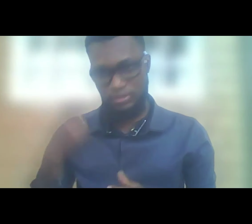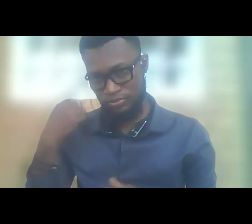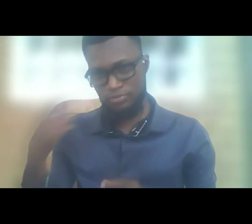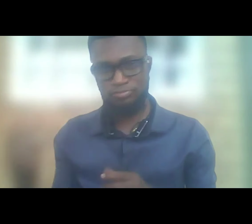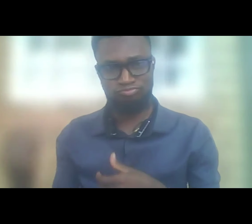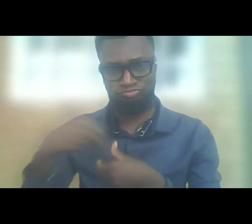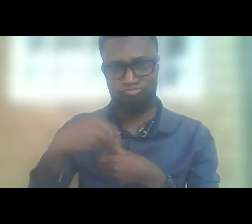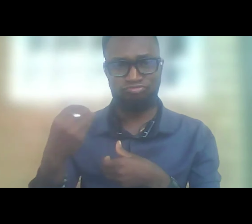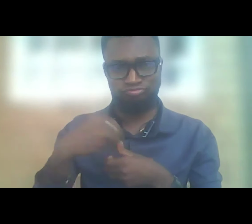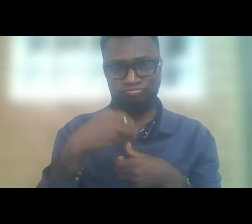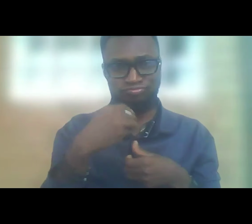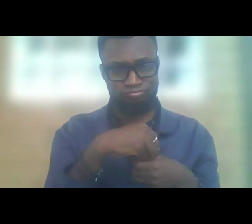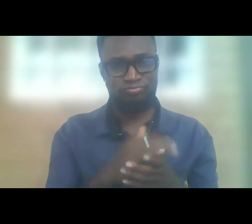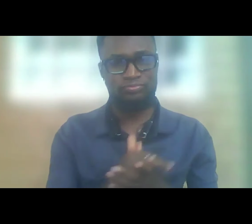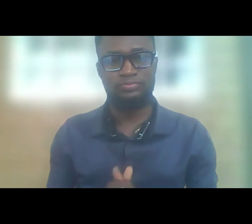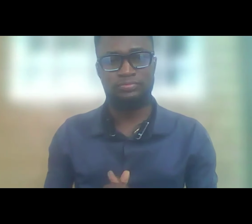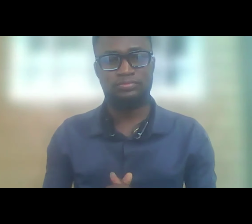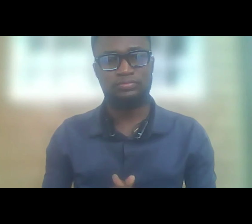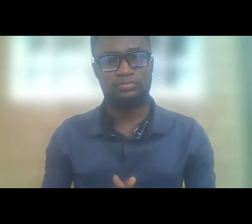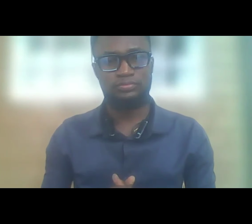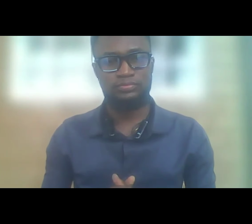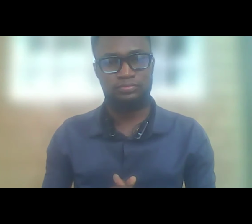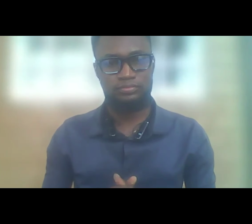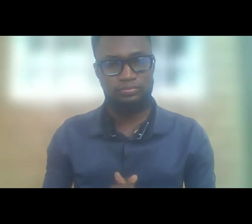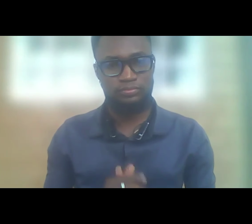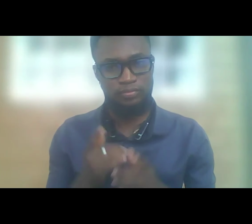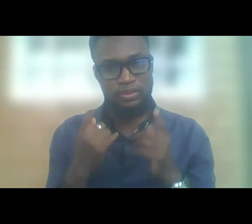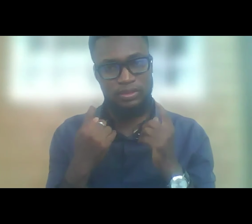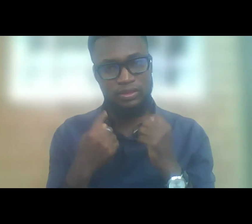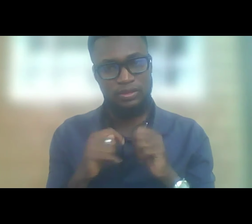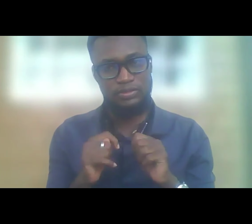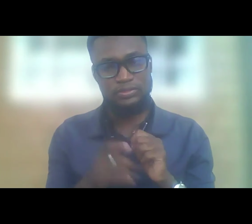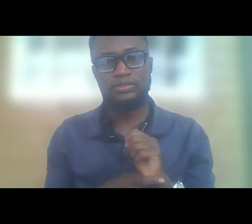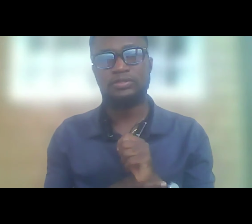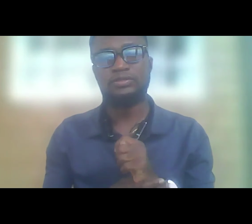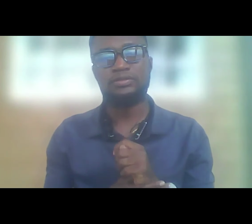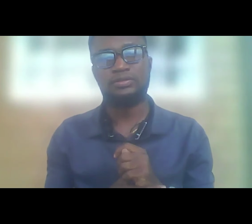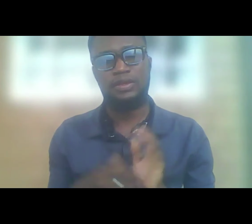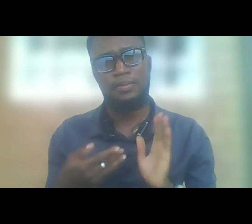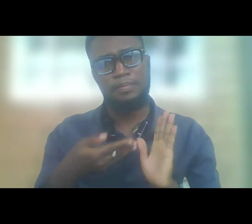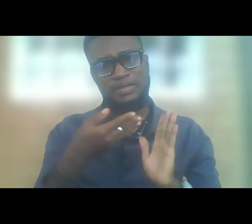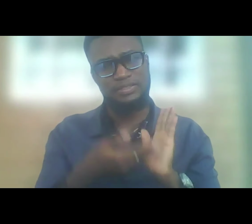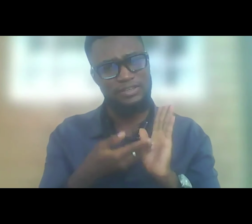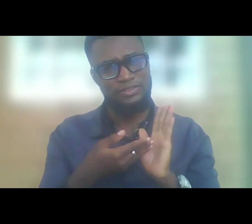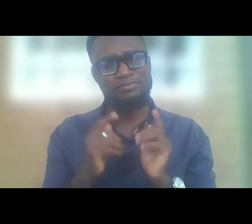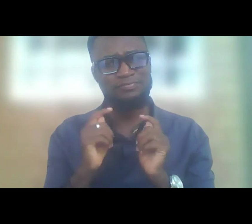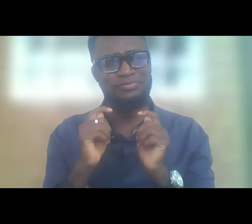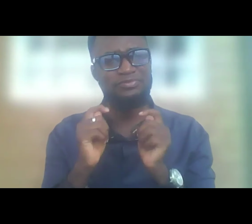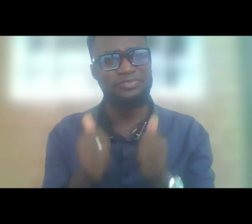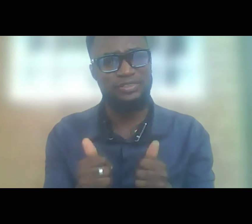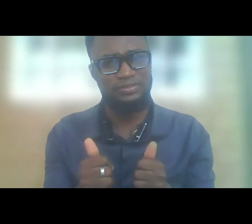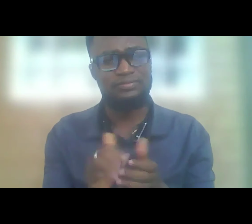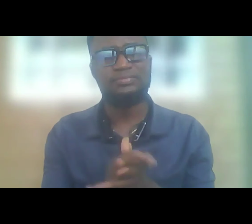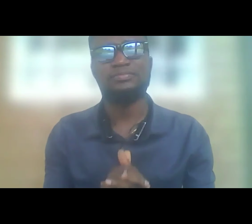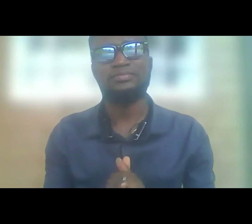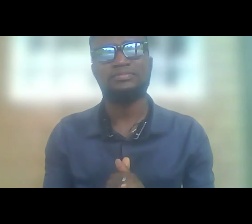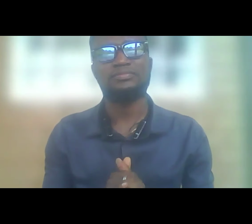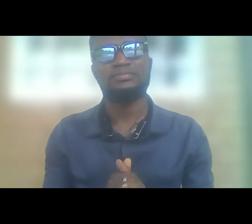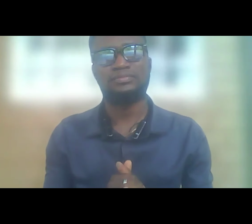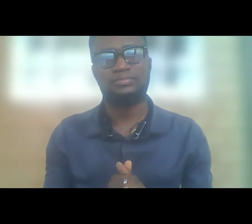have this room was intended to have all of the participants from Haiti that